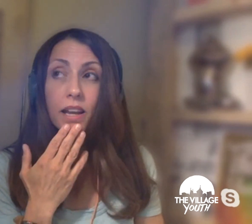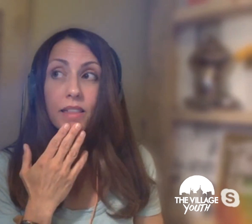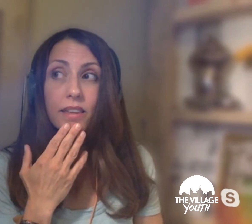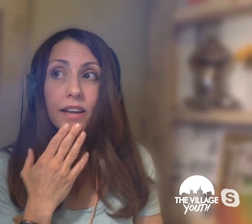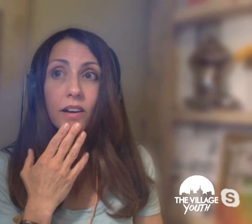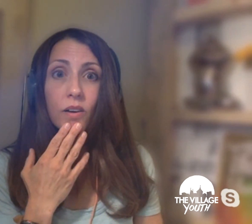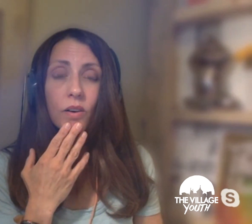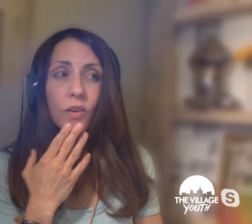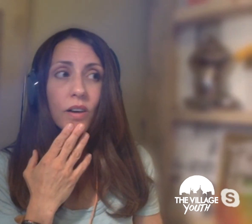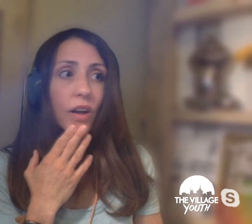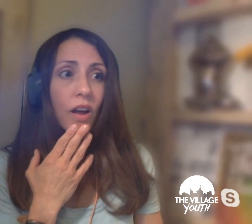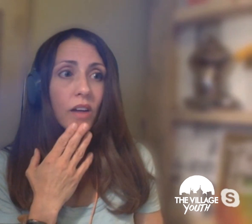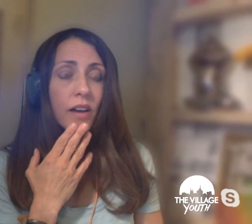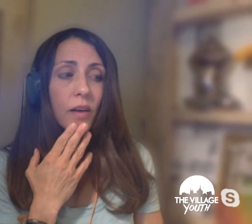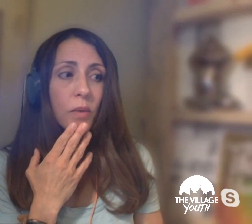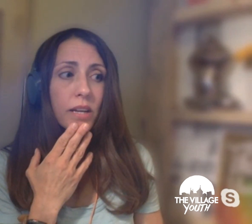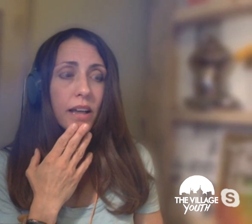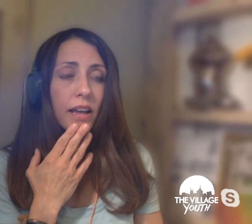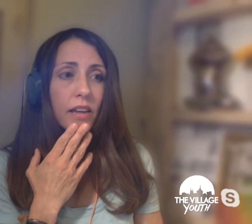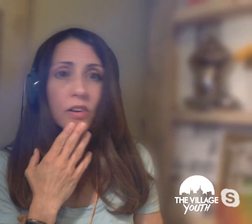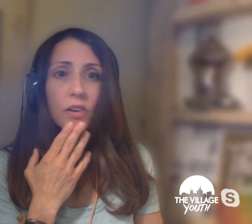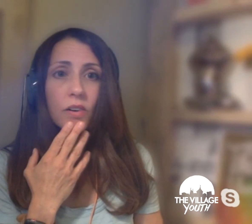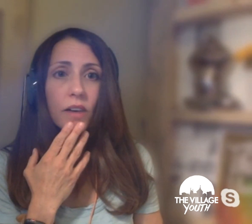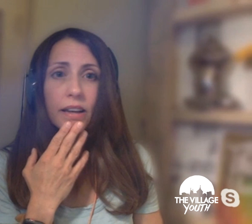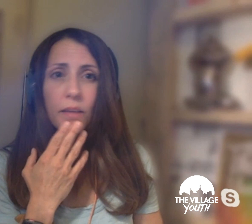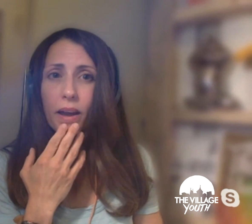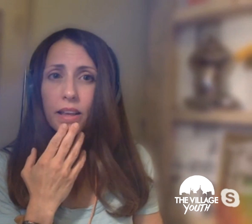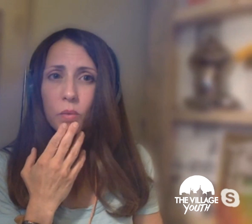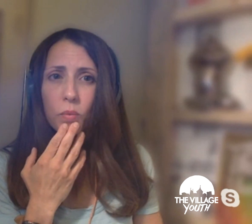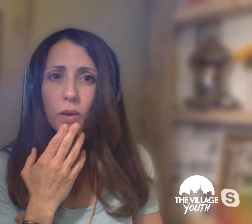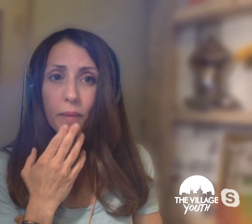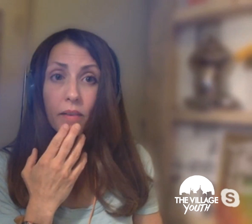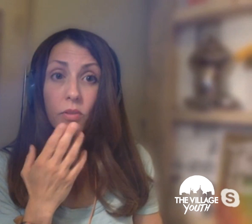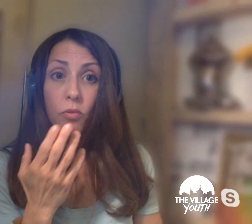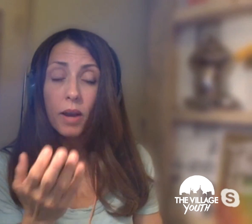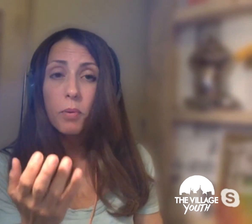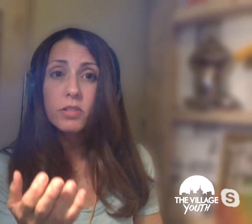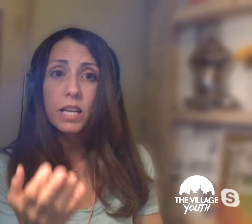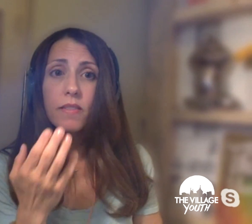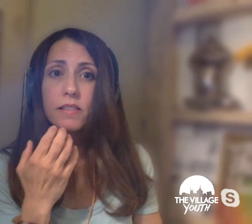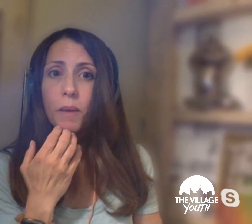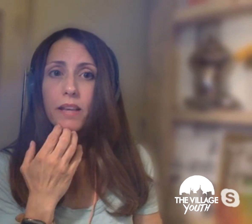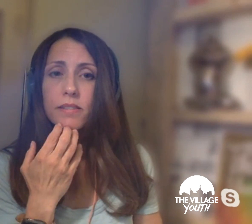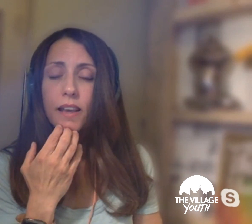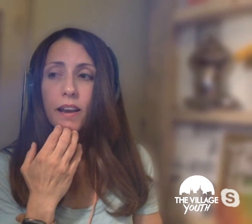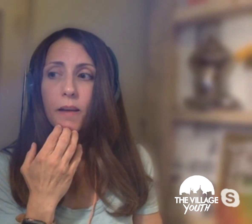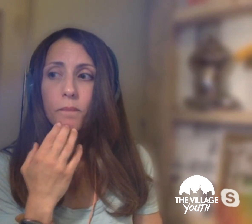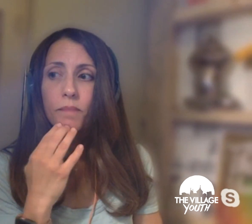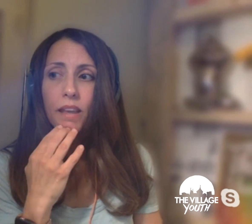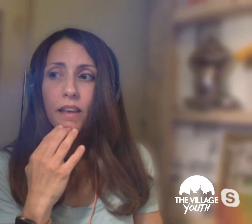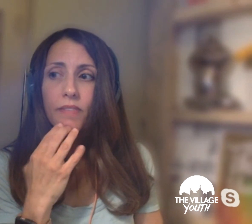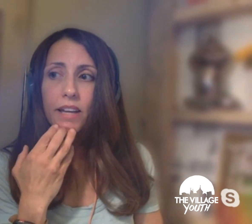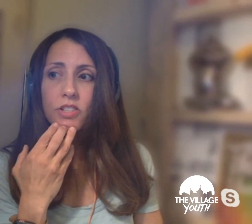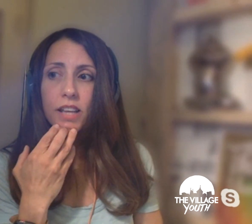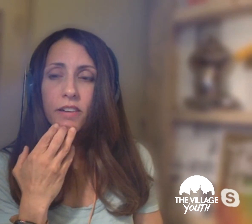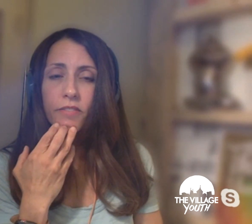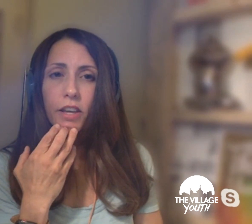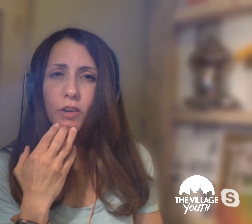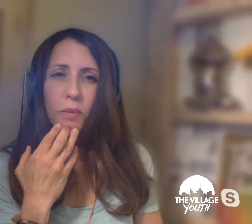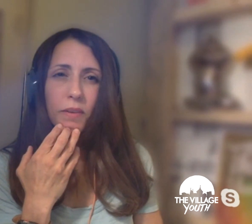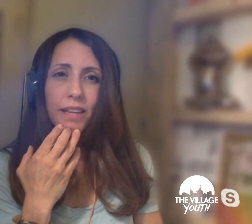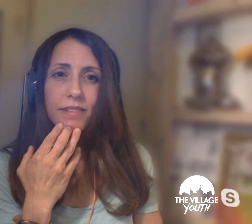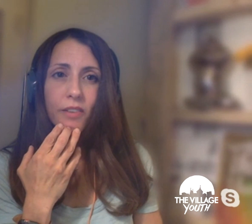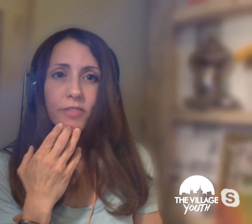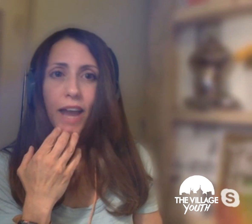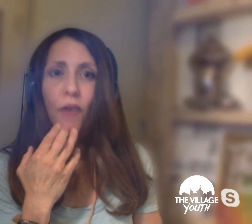do something, I think, oh, what did am I the right person in this space? And that just kind of